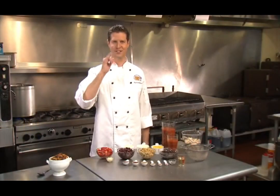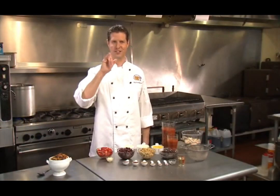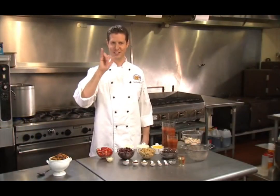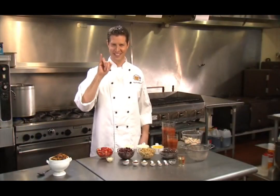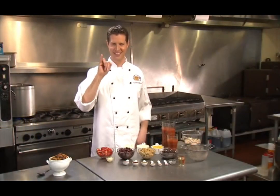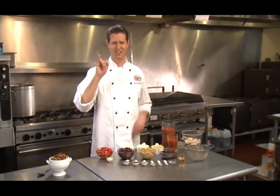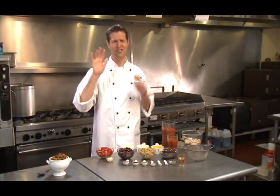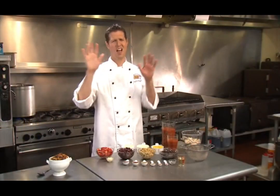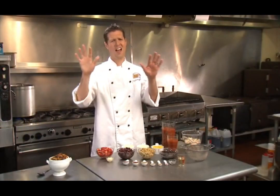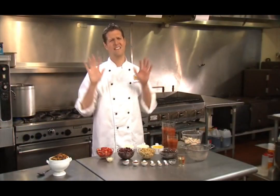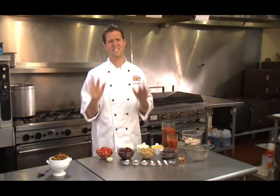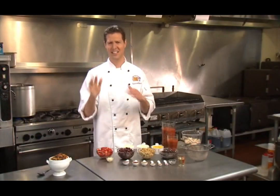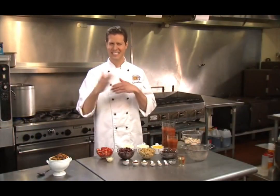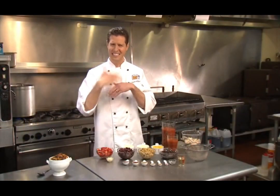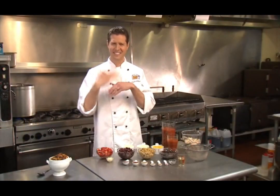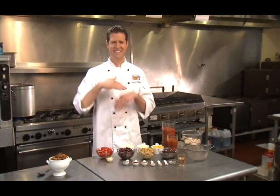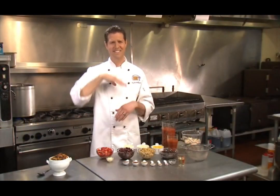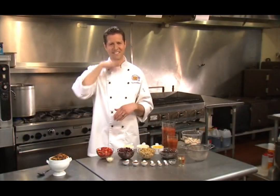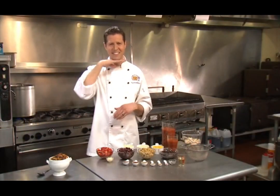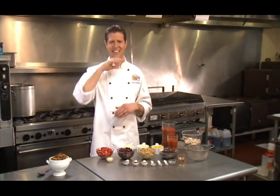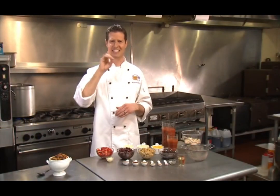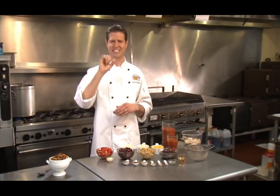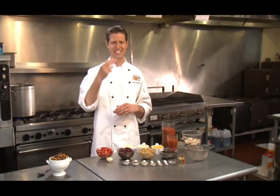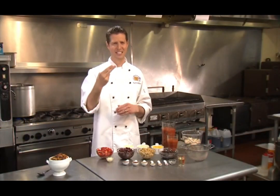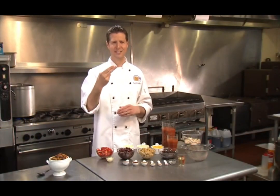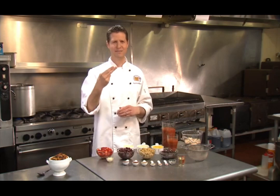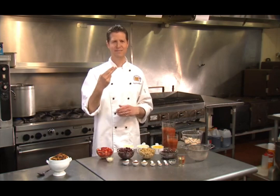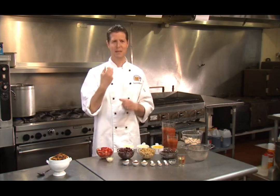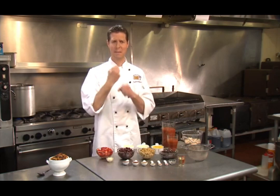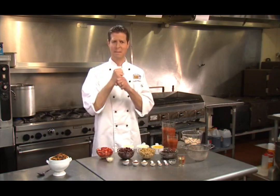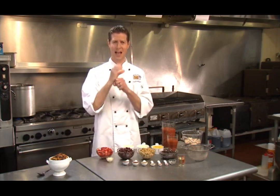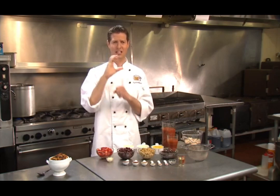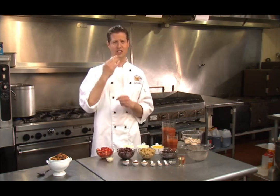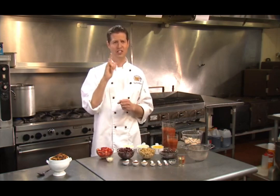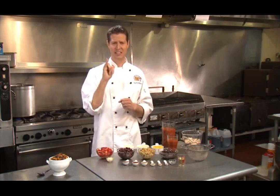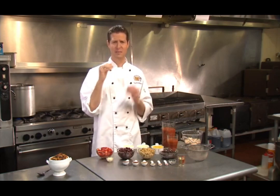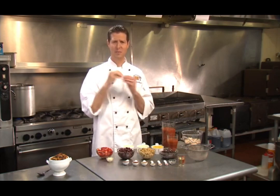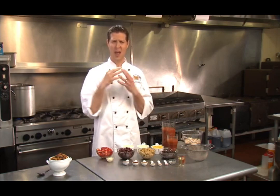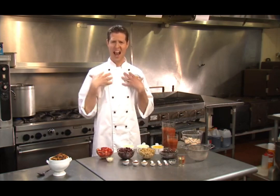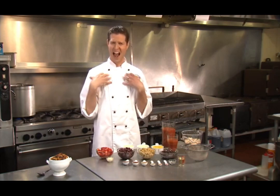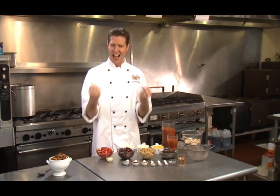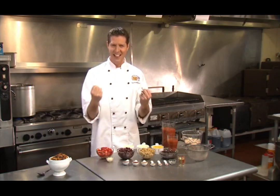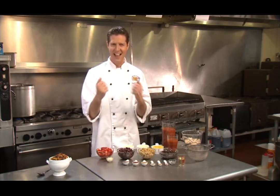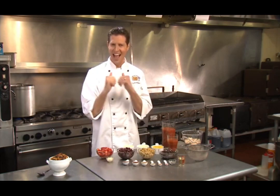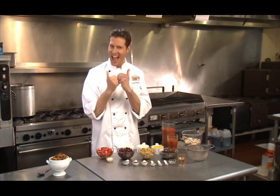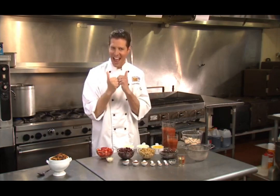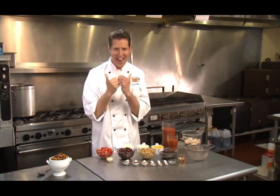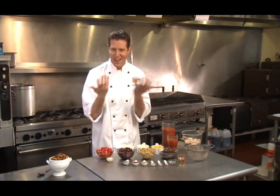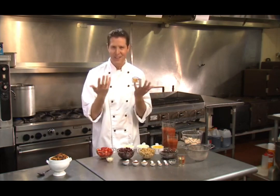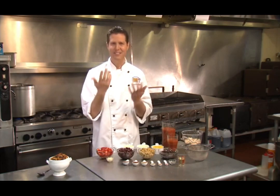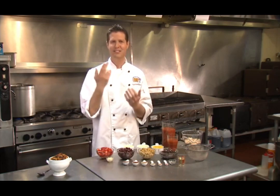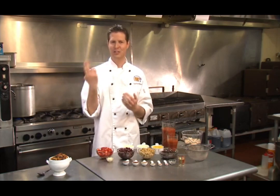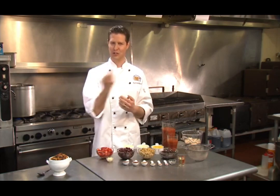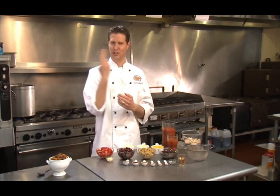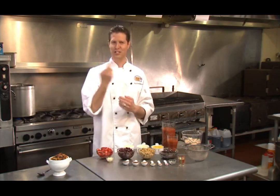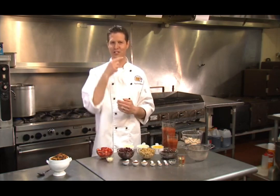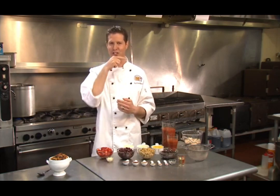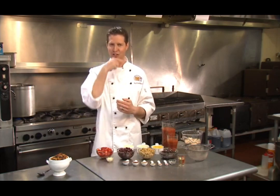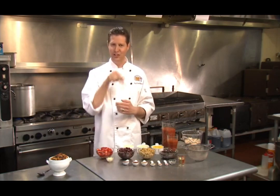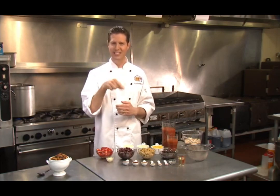Chili is a wonderful, easy-to-make, filling dish. You can make chili healthier by using turkey instead of